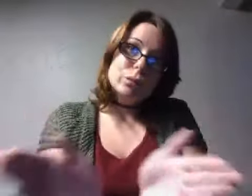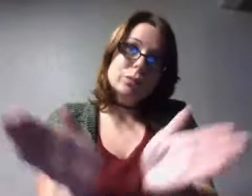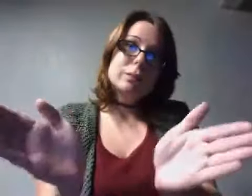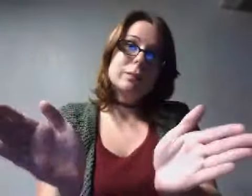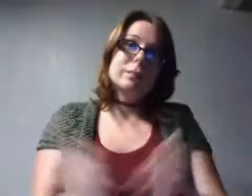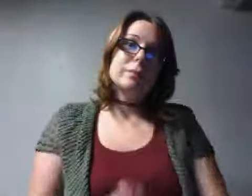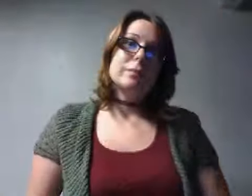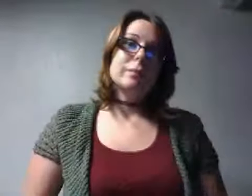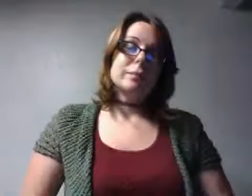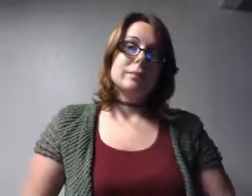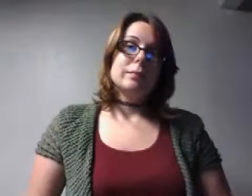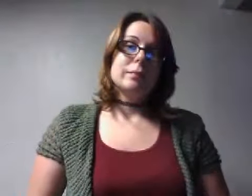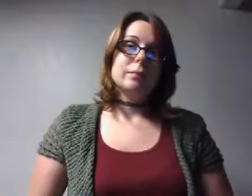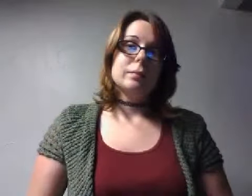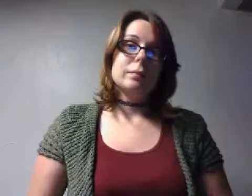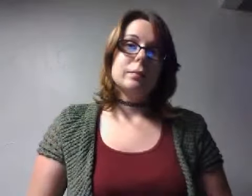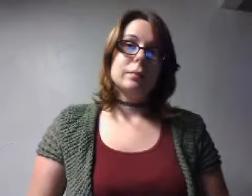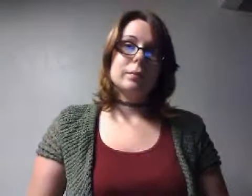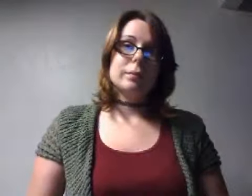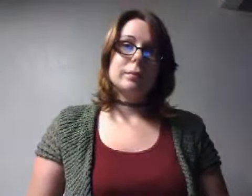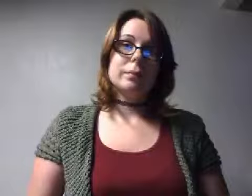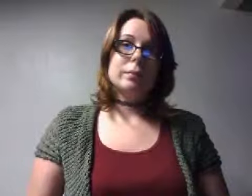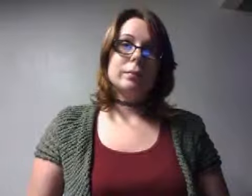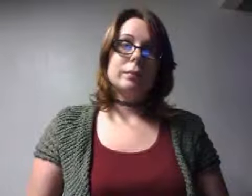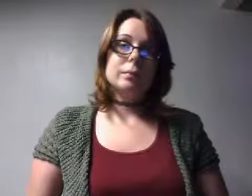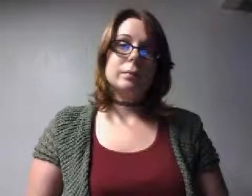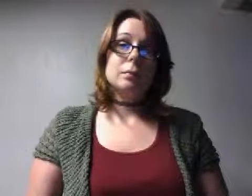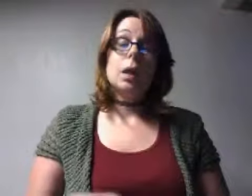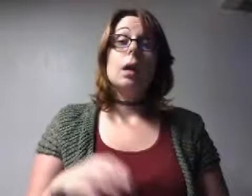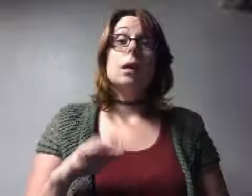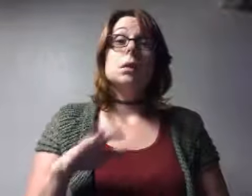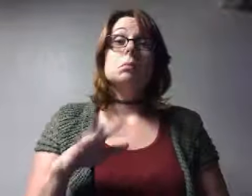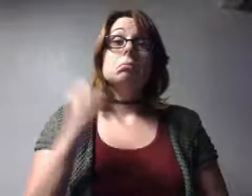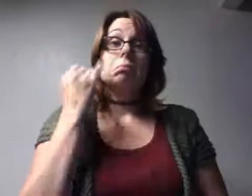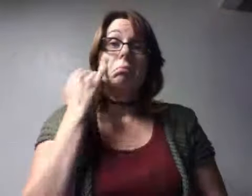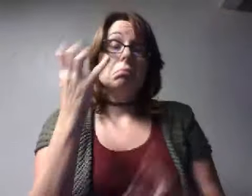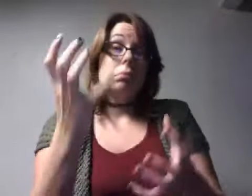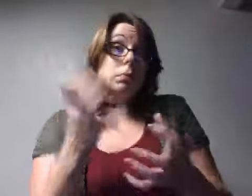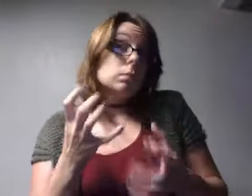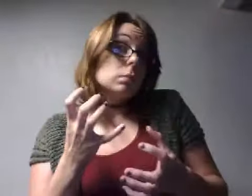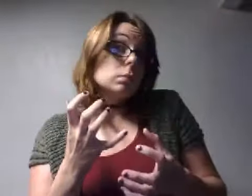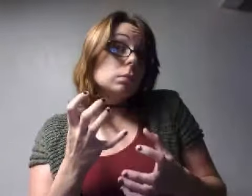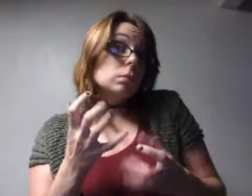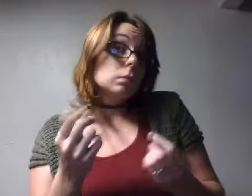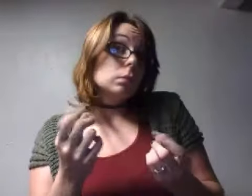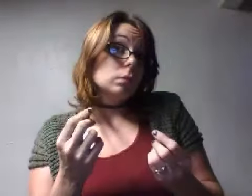things. And if you're the person who's wanting to get into it, take a class, or maybe you have a friend that's into it and you